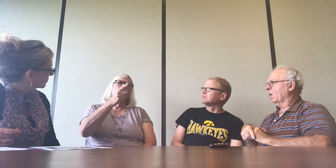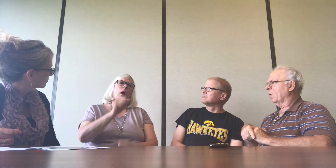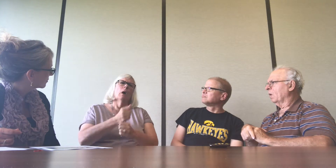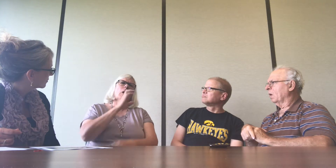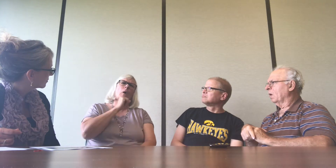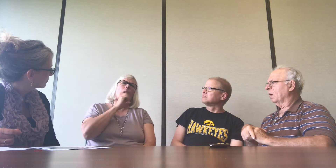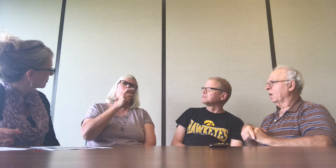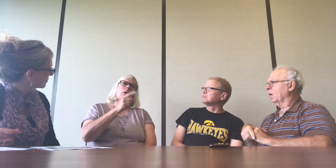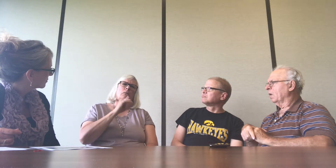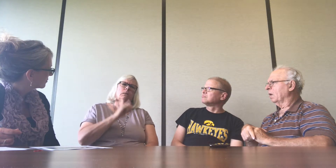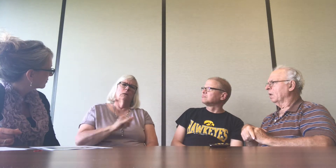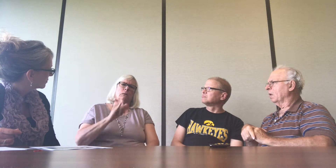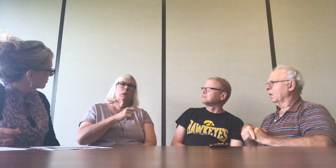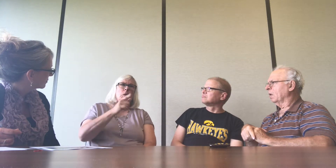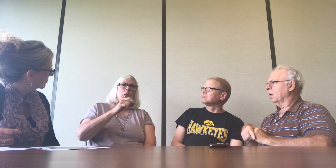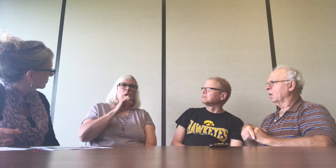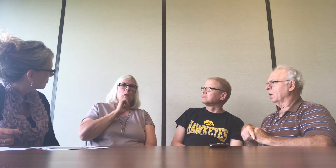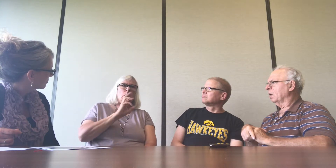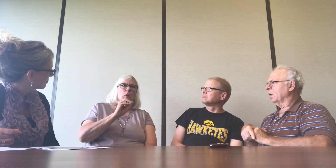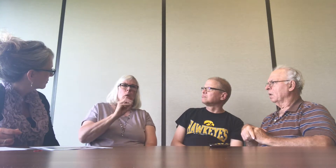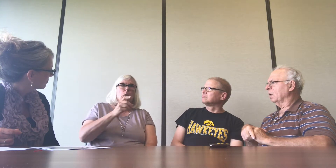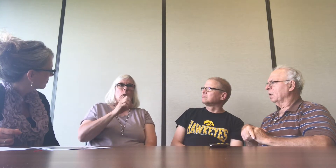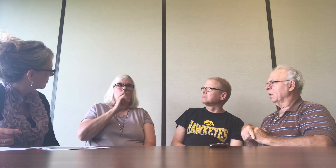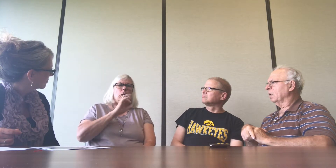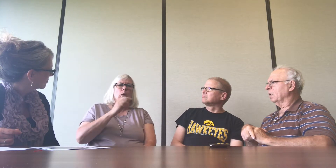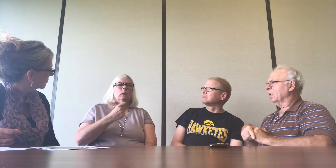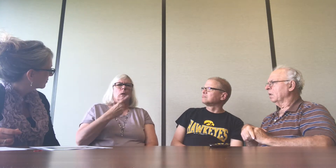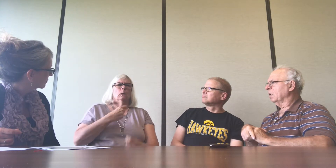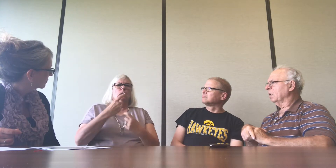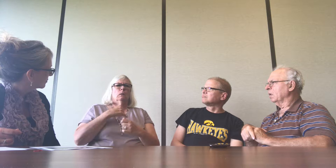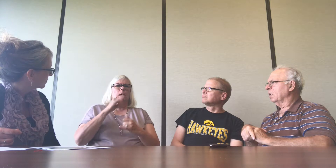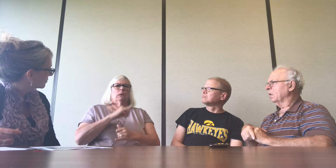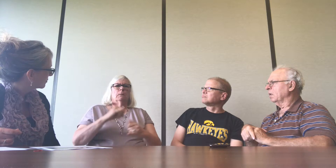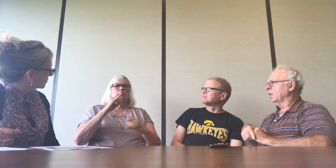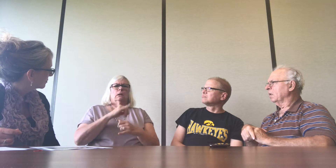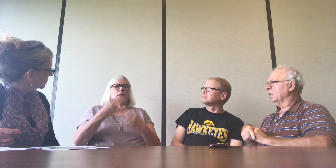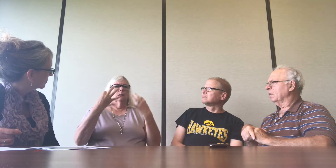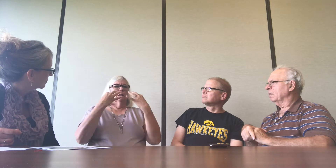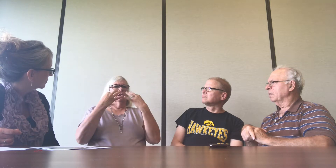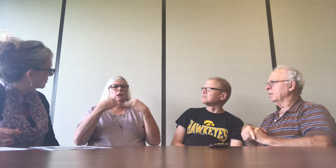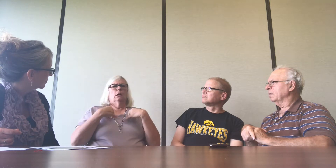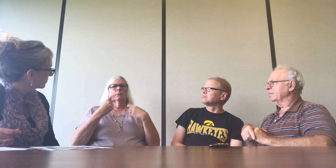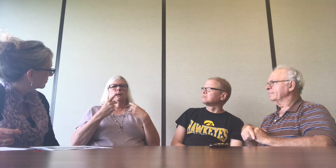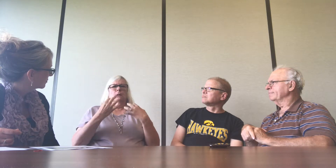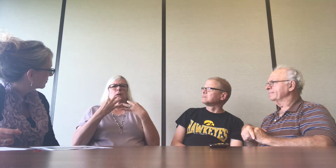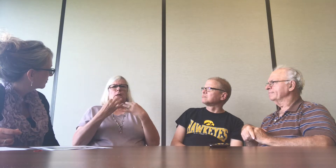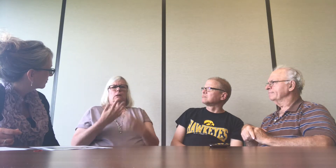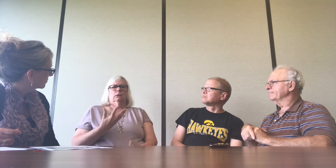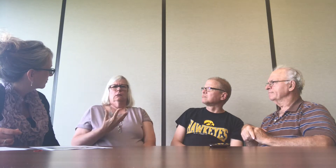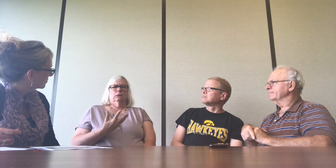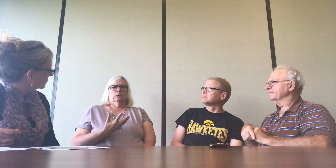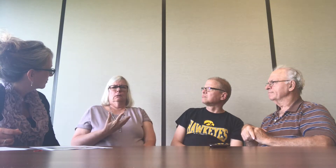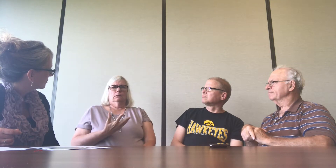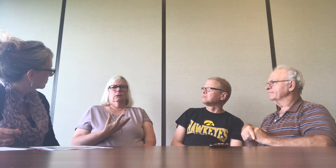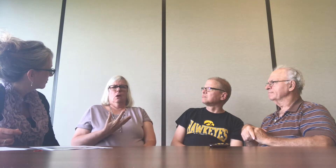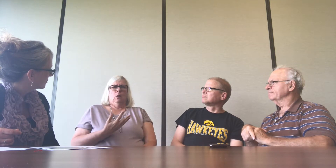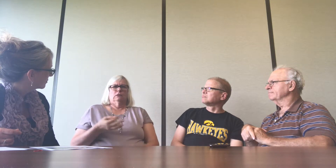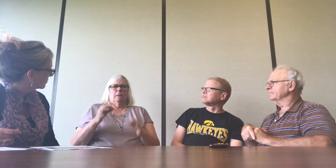abuse, but it was really interesting. I kept being asked, how old are you? How old are you? And people